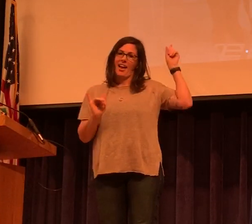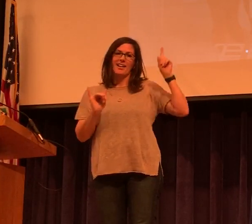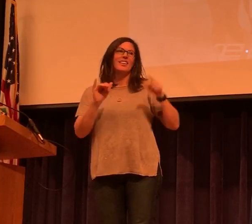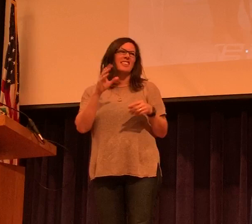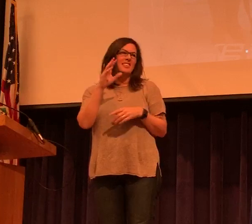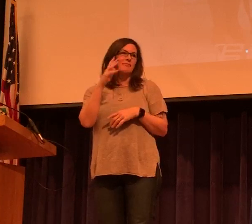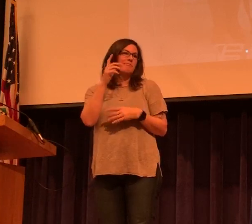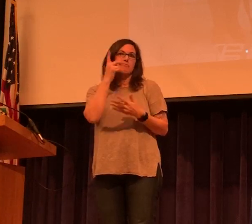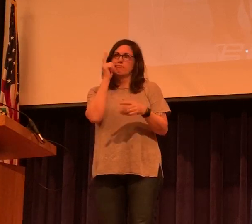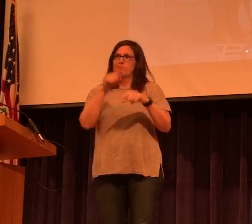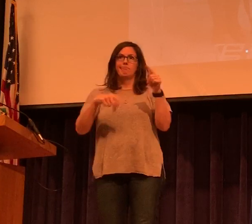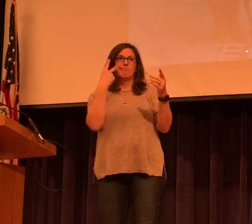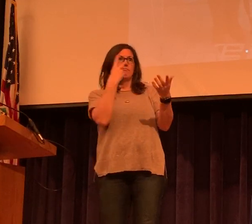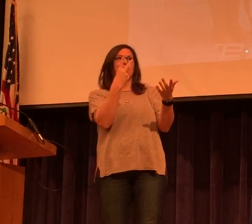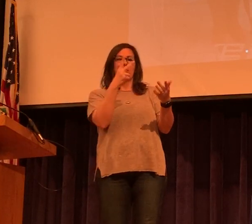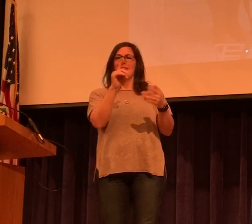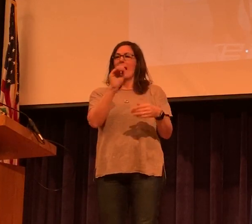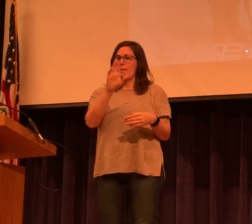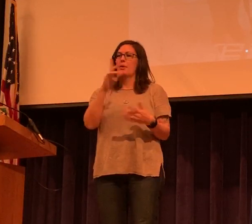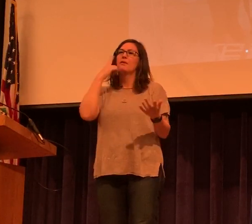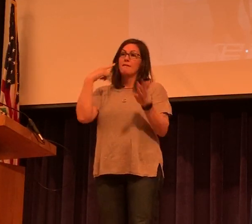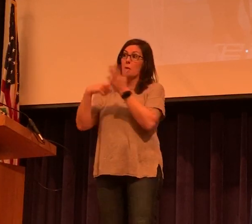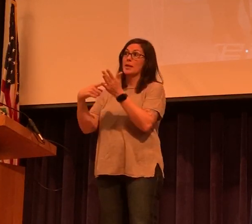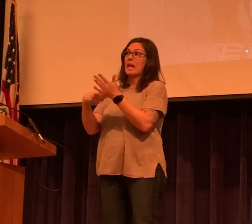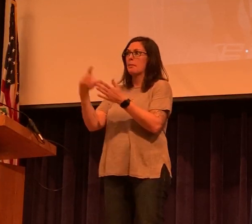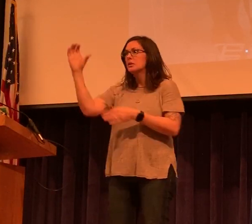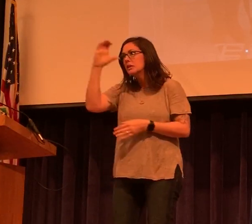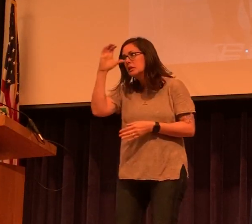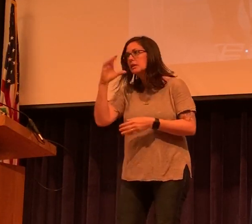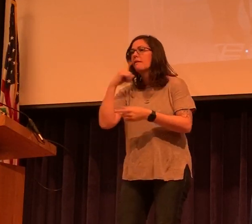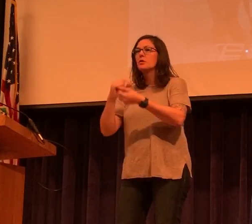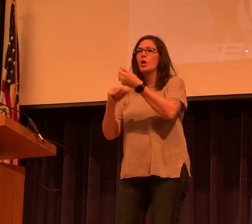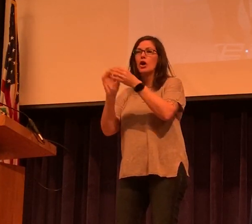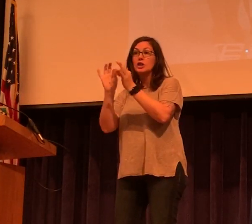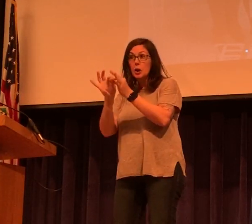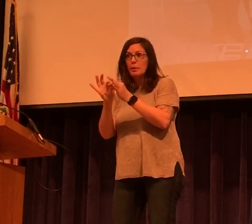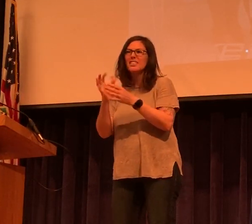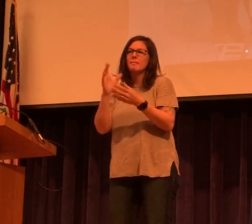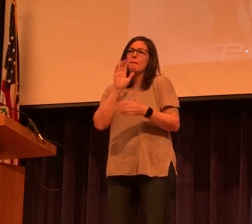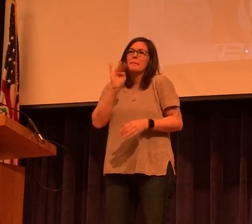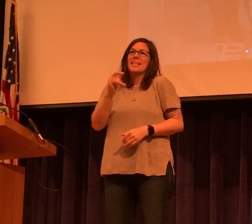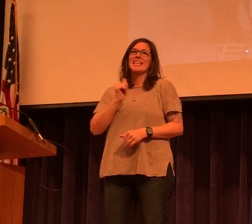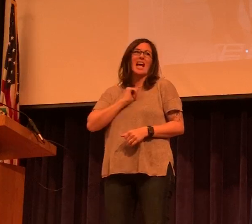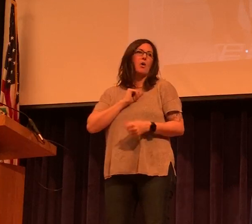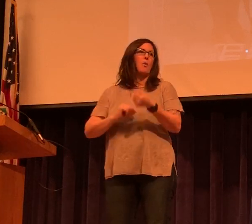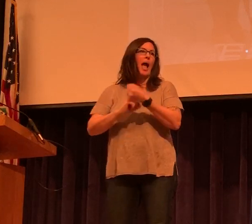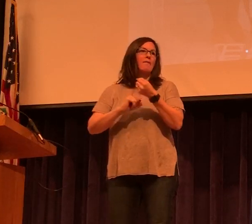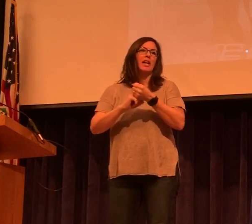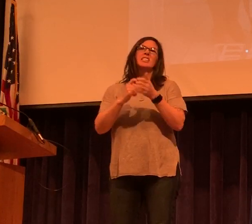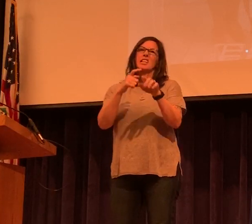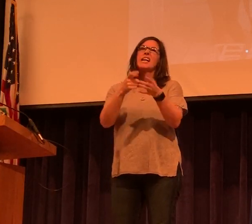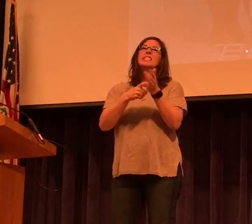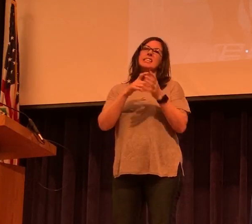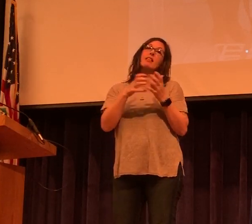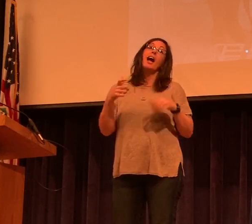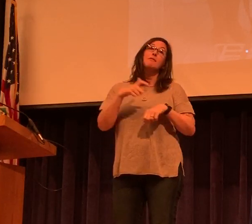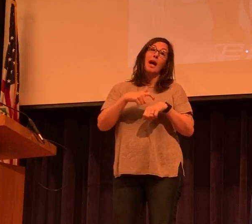Because of things like this, it's invisible labor. Looking for interpreters, being our